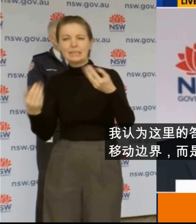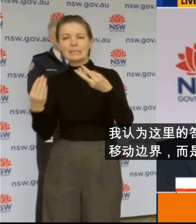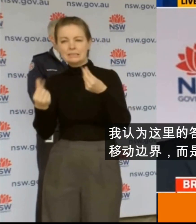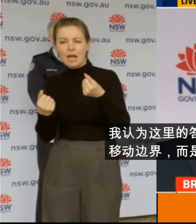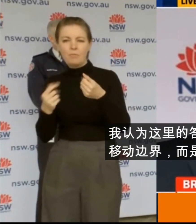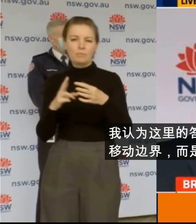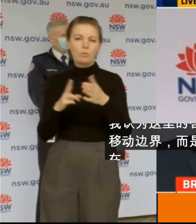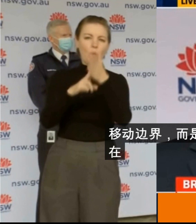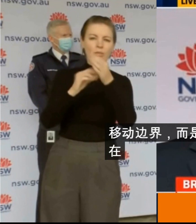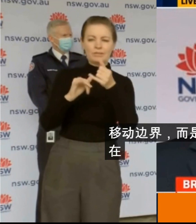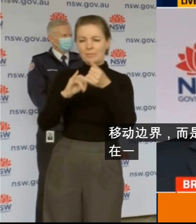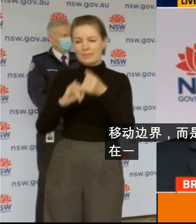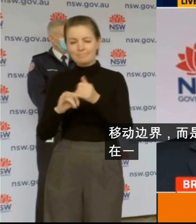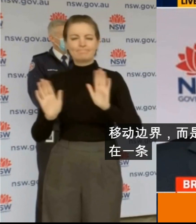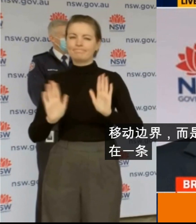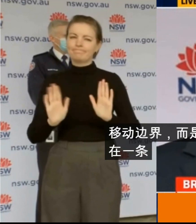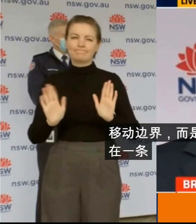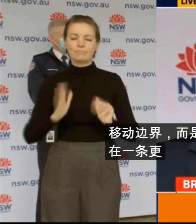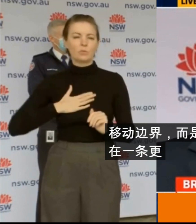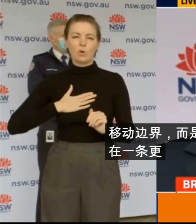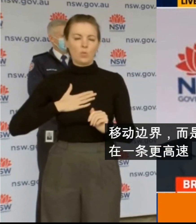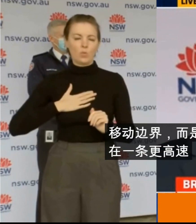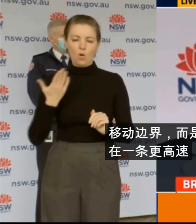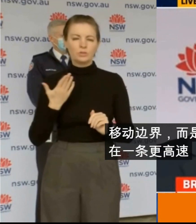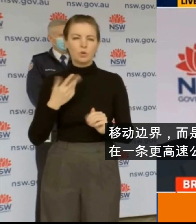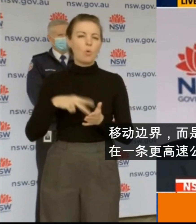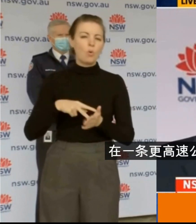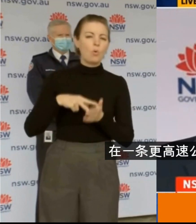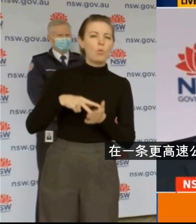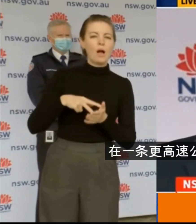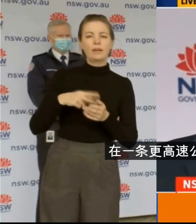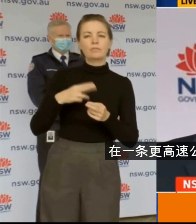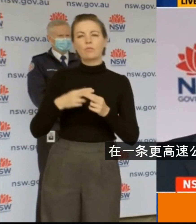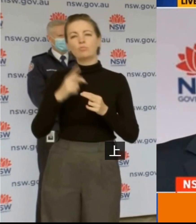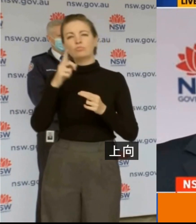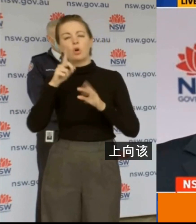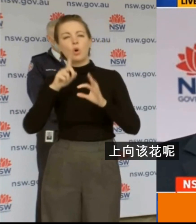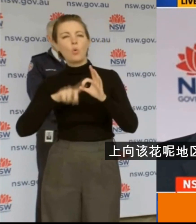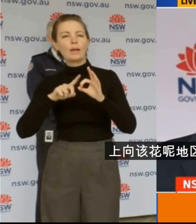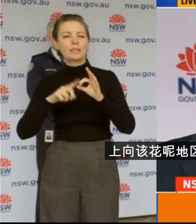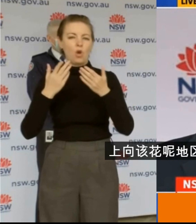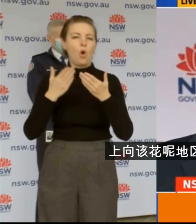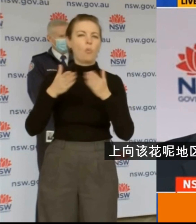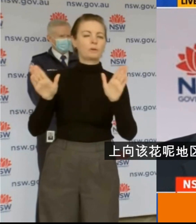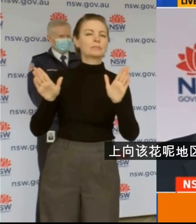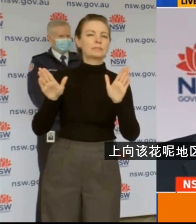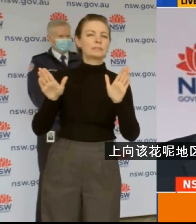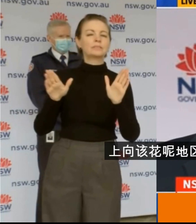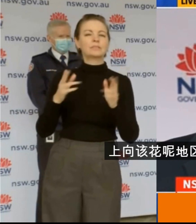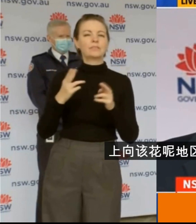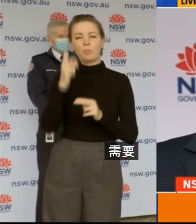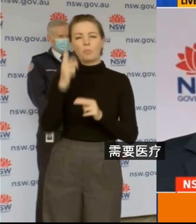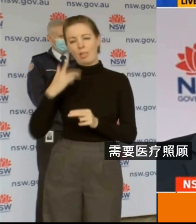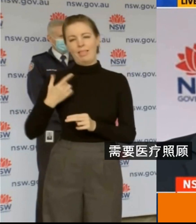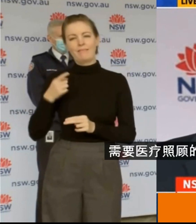for Queensland to open up in a more free way to people who are in that Tweed area, particularly those who